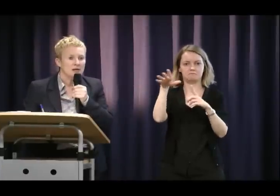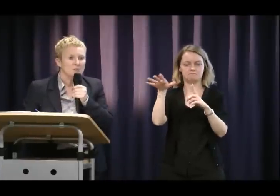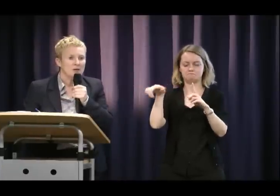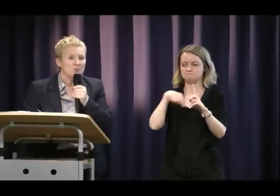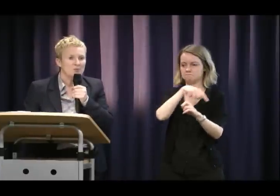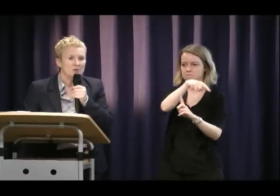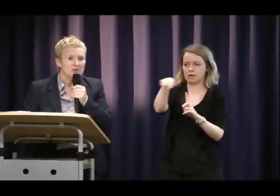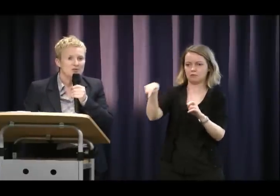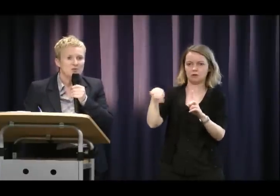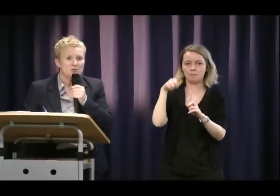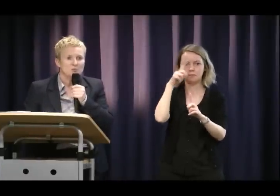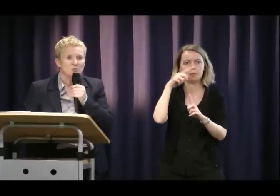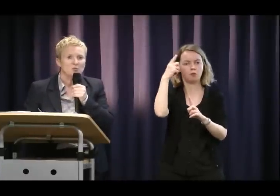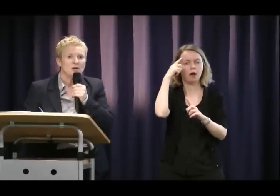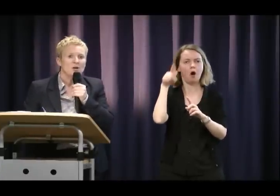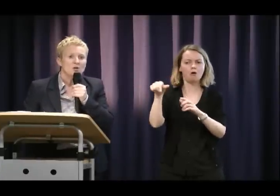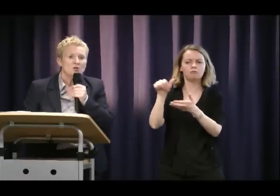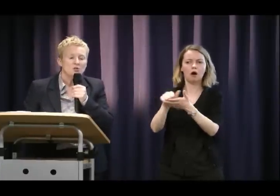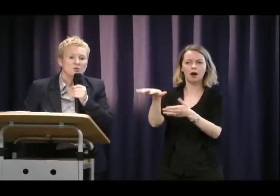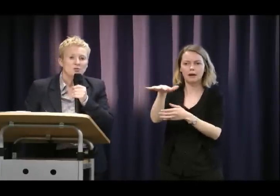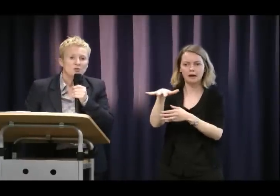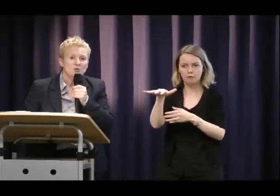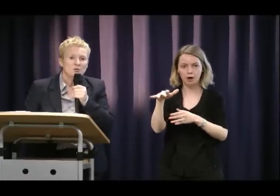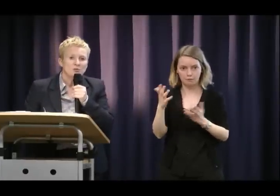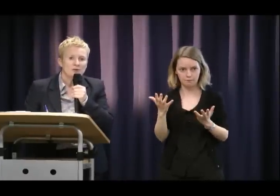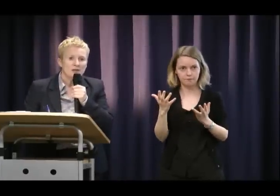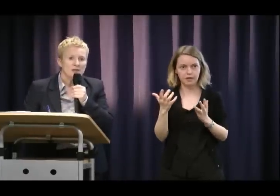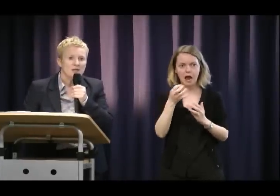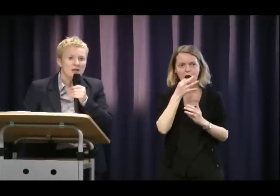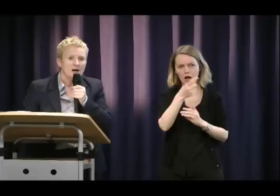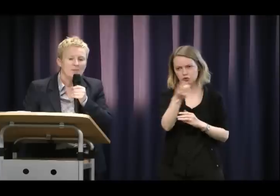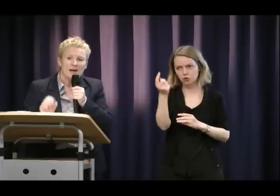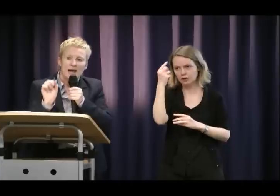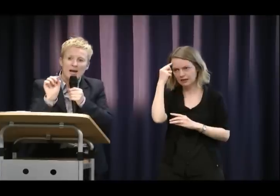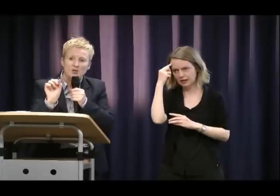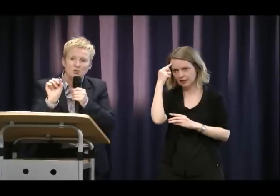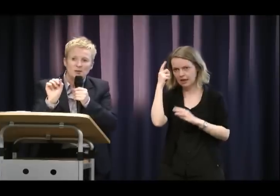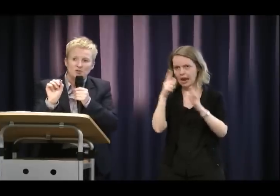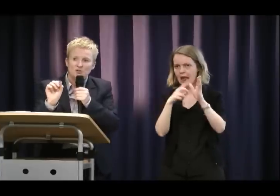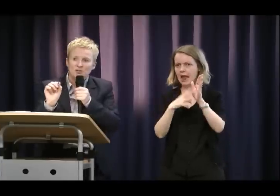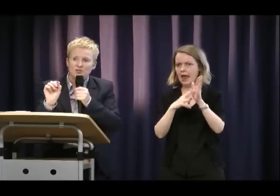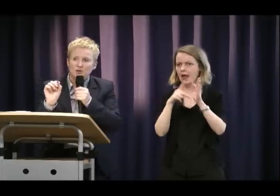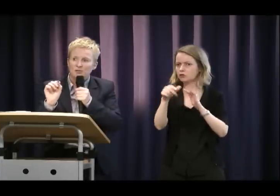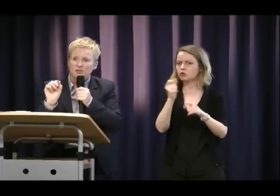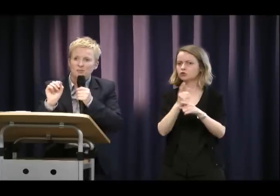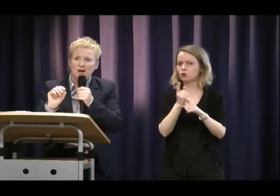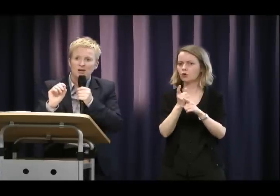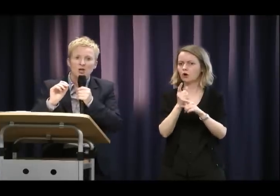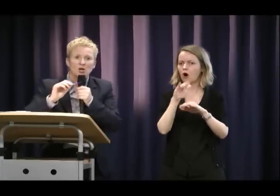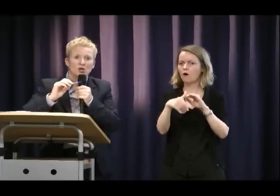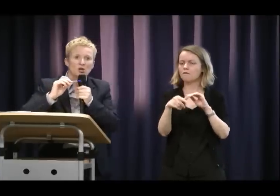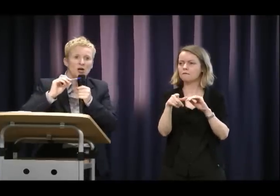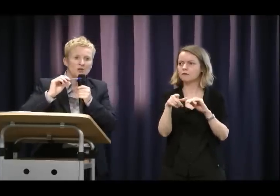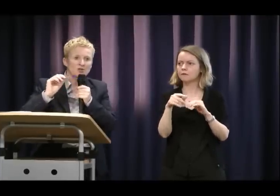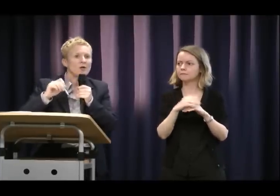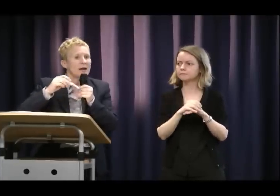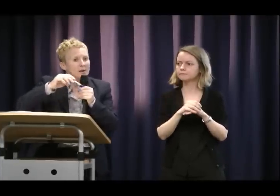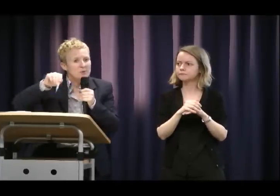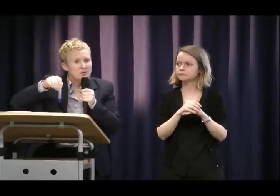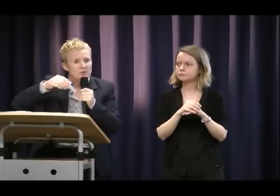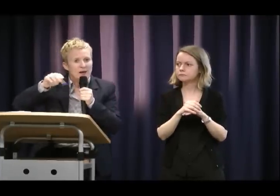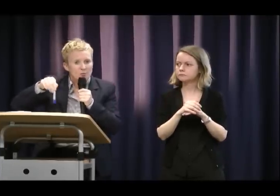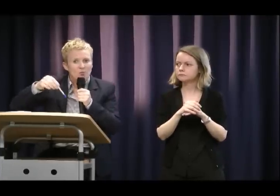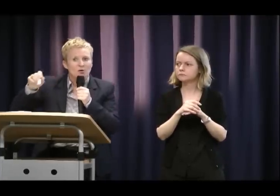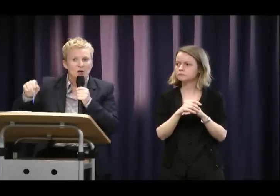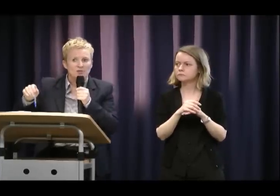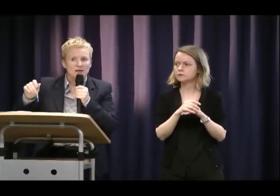that people feel is suitable, do you think, and Anne, you mentioned this, I think, about it's okay to